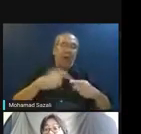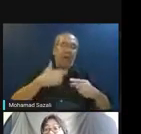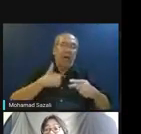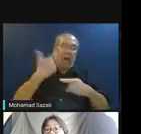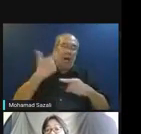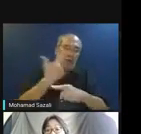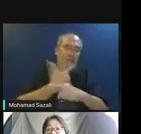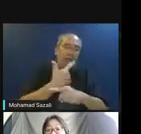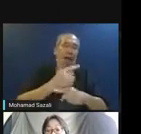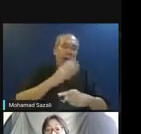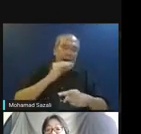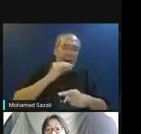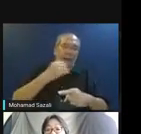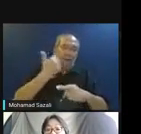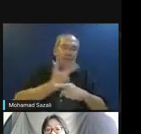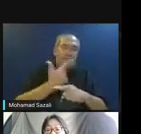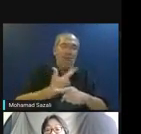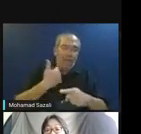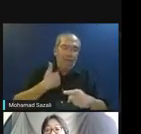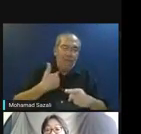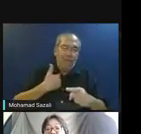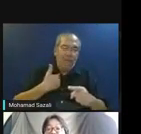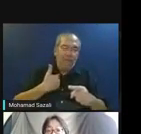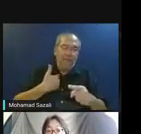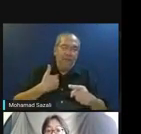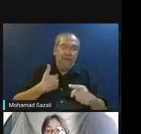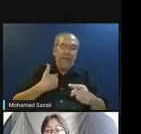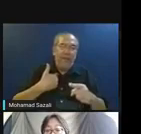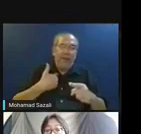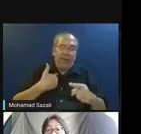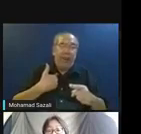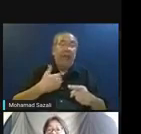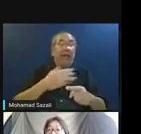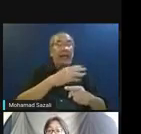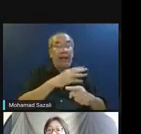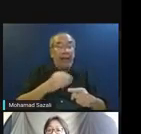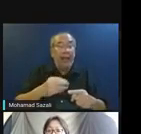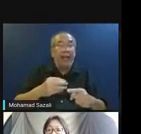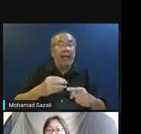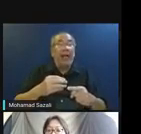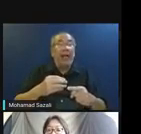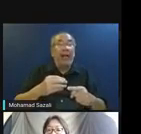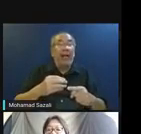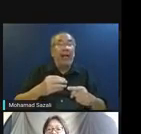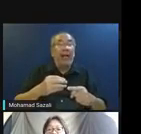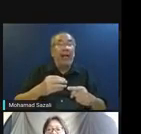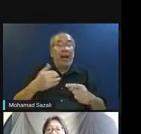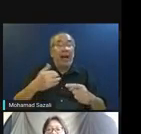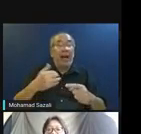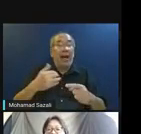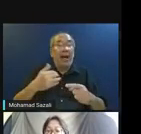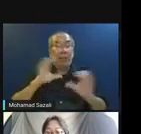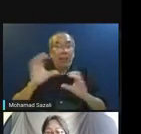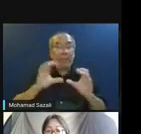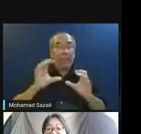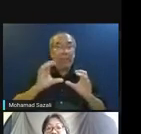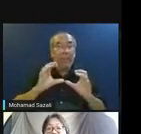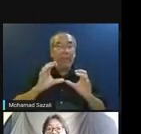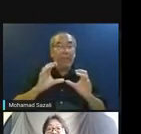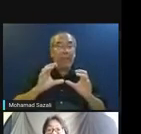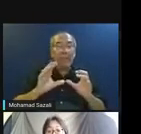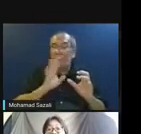There are deaf person who are able to use spoken language, but they have to undergo very thorough